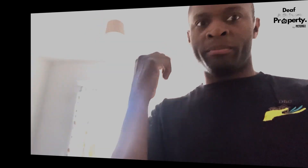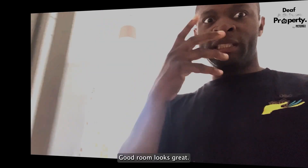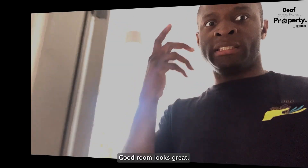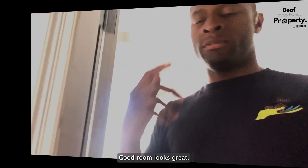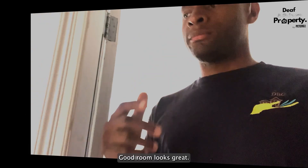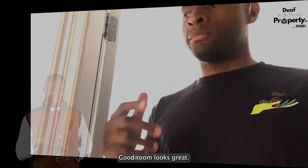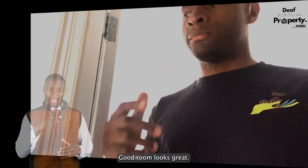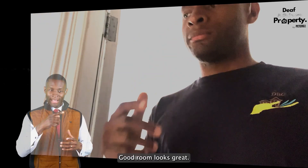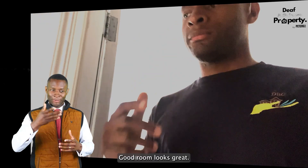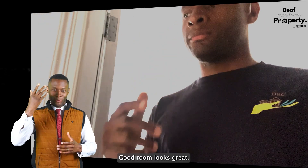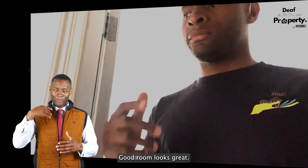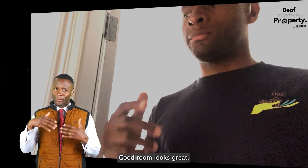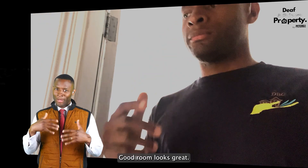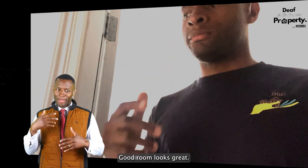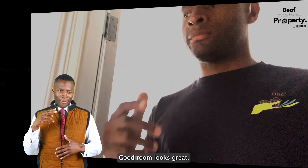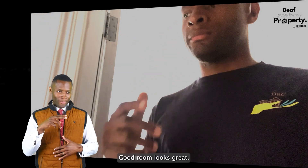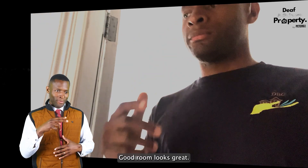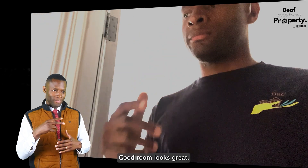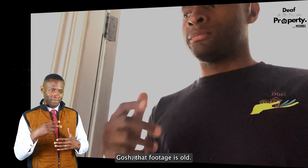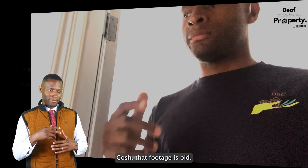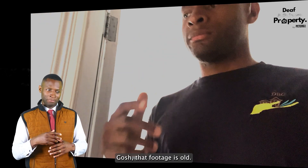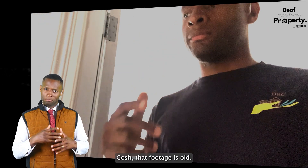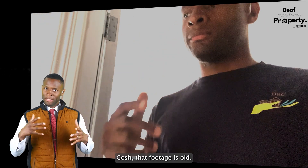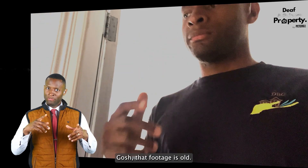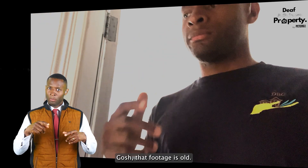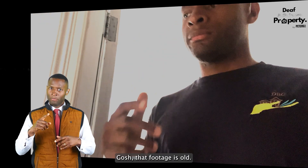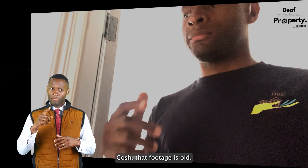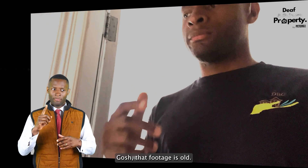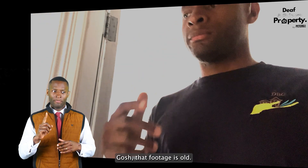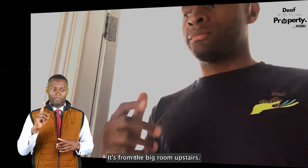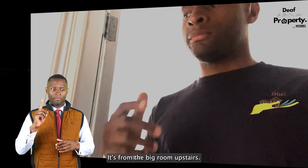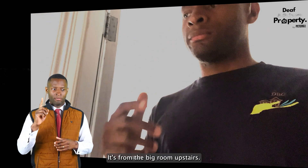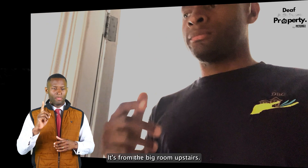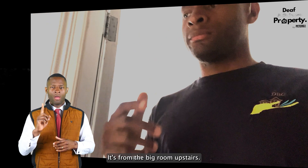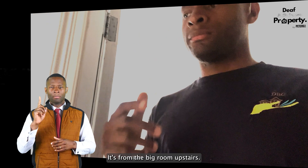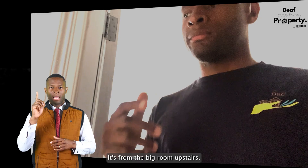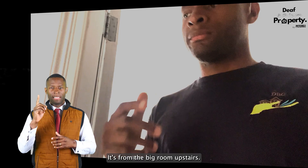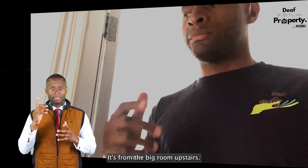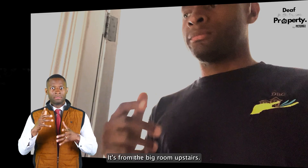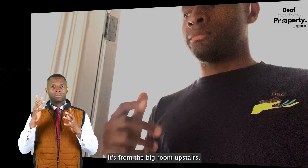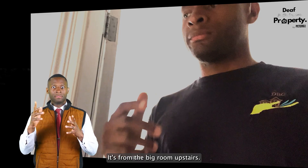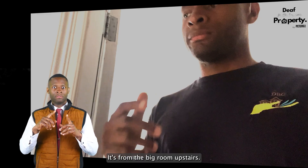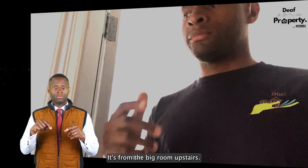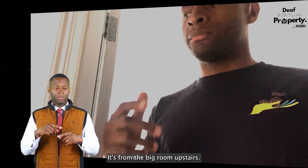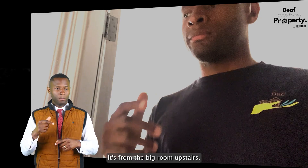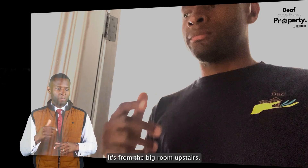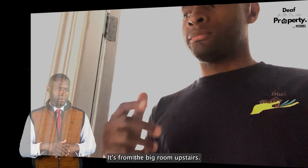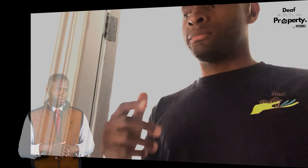Good room. Looks great. Gosh, that footage is old. It's from the big room upstairs.